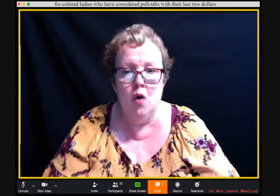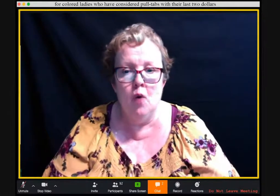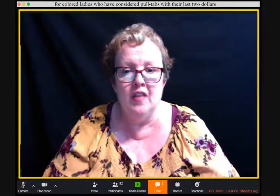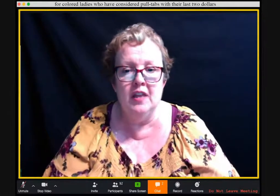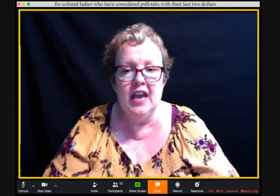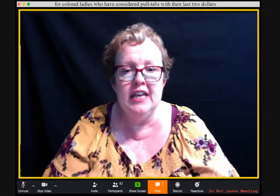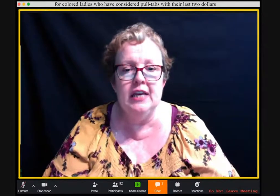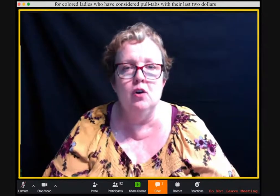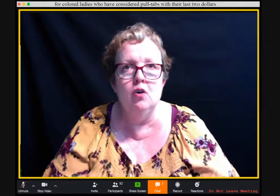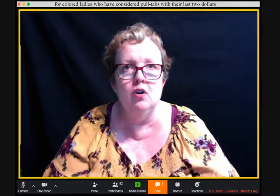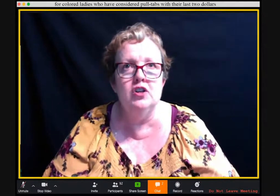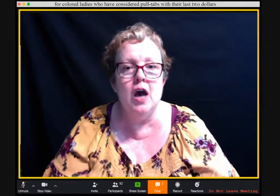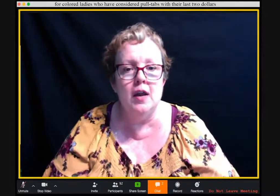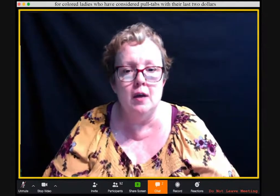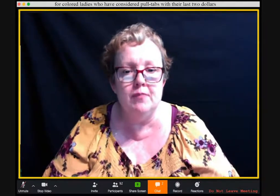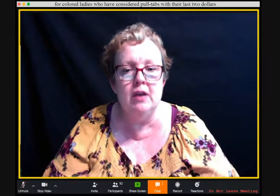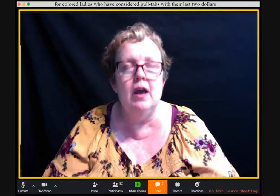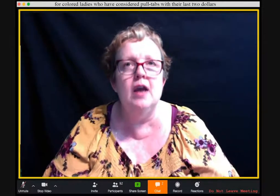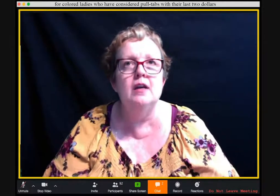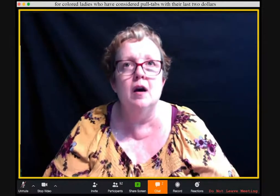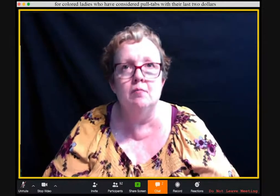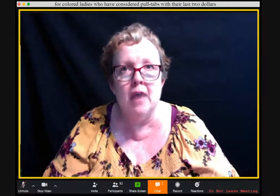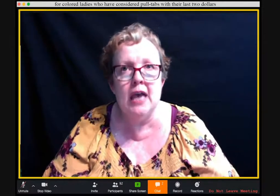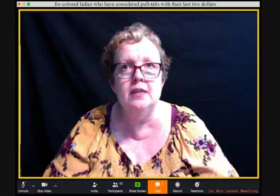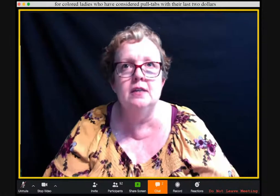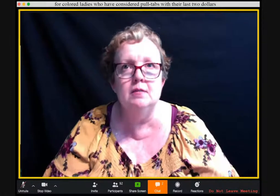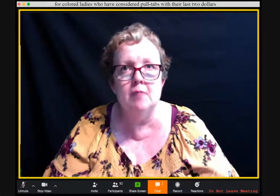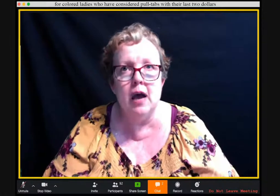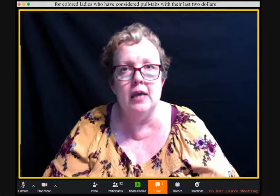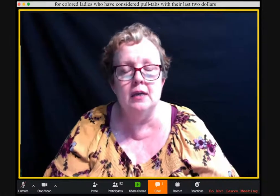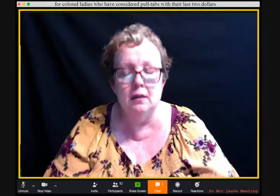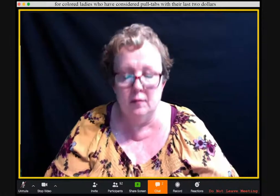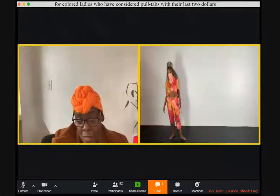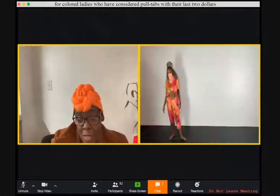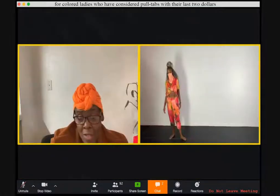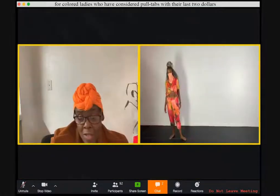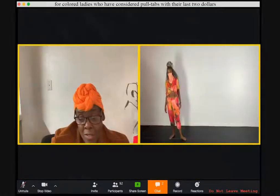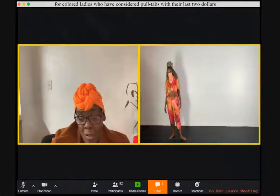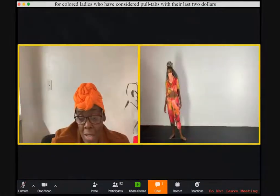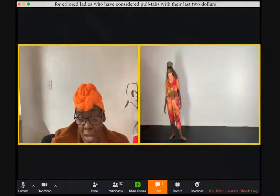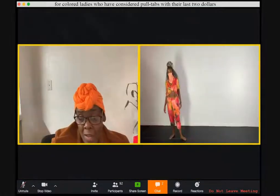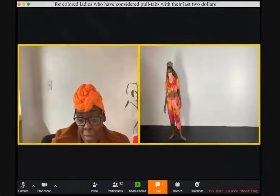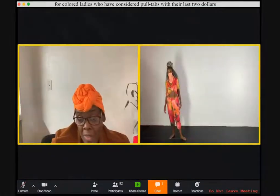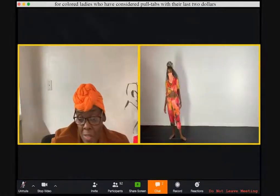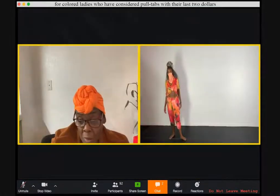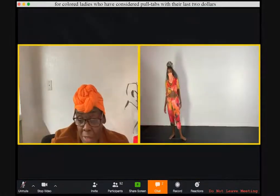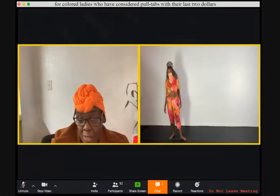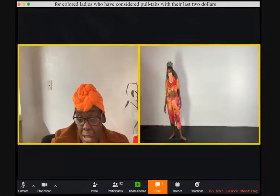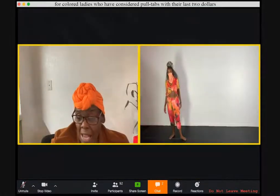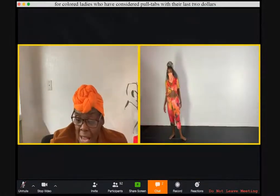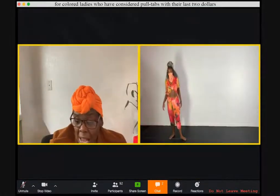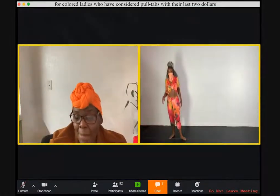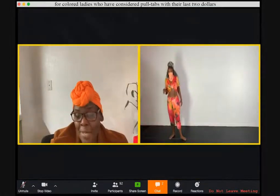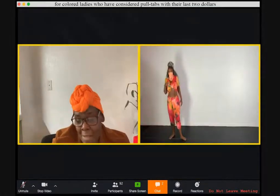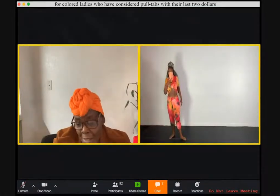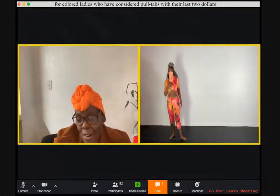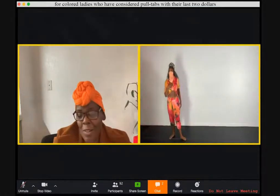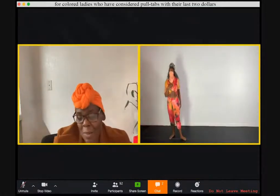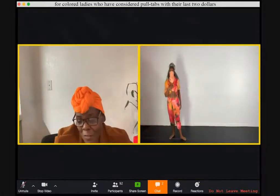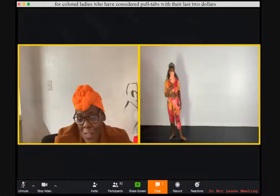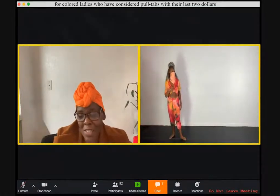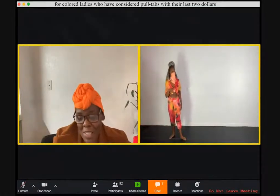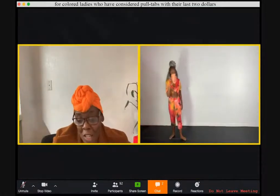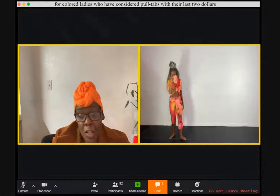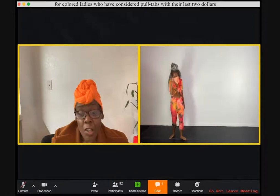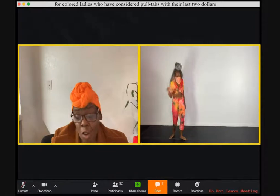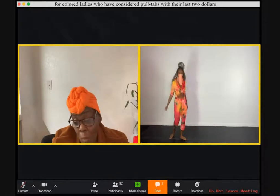while the lady in orange got up there and commanded the mic. So yeah, that's right. I'm not sorry,